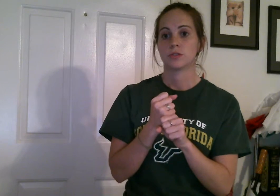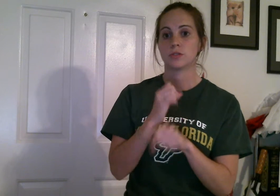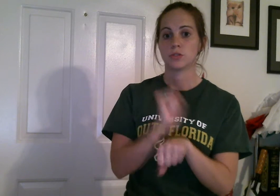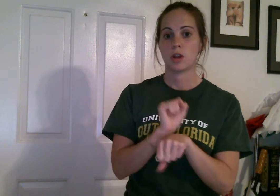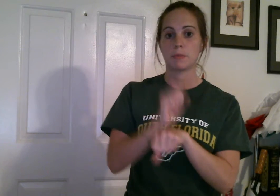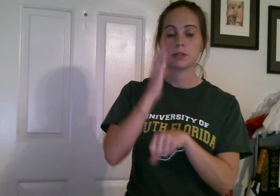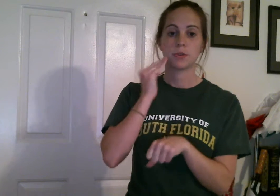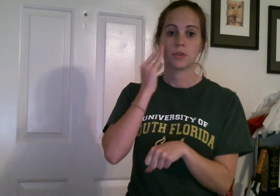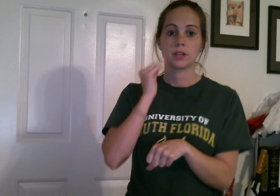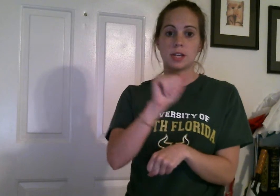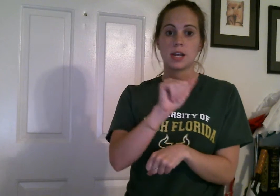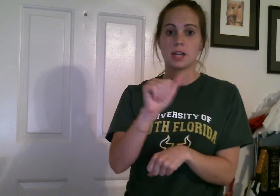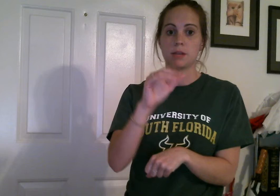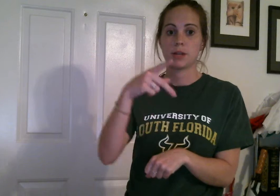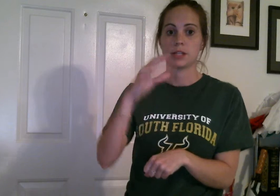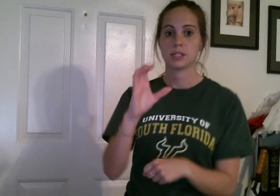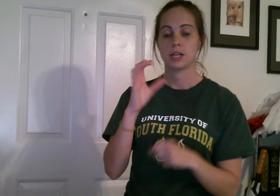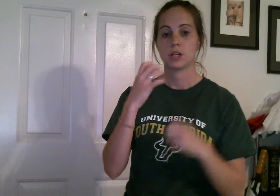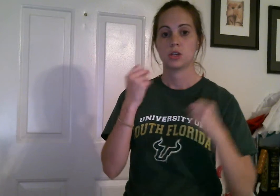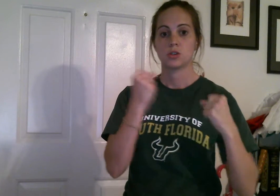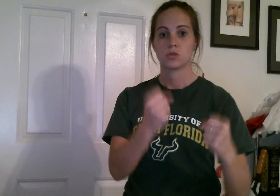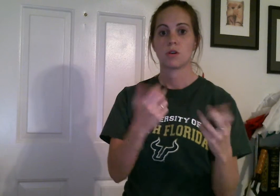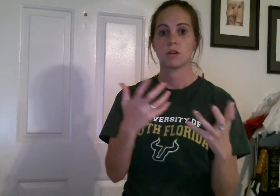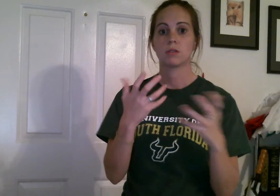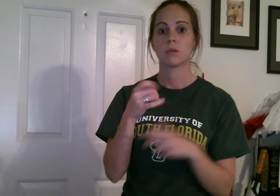AAPC strongly recommends an associate degree.